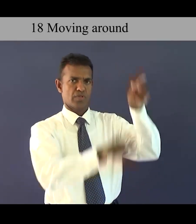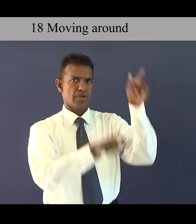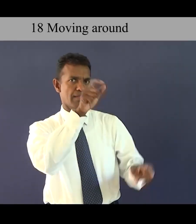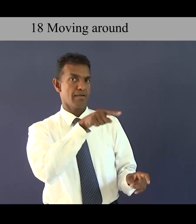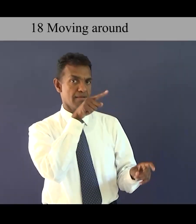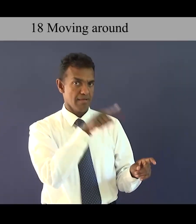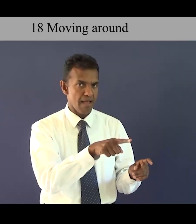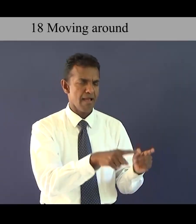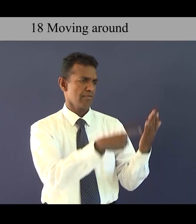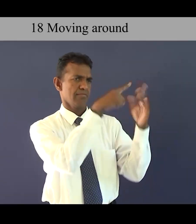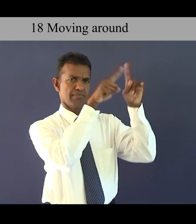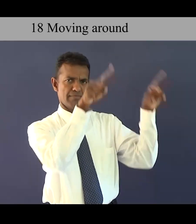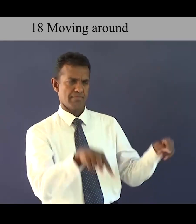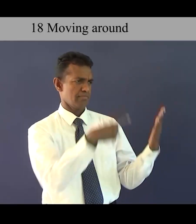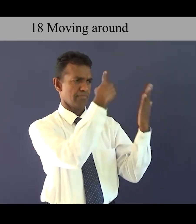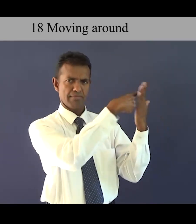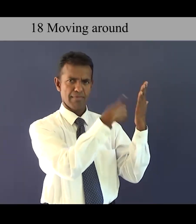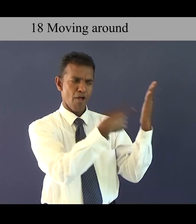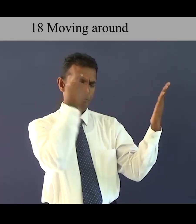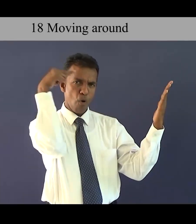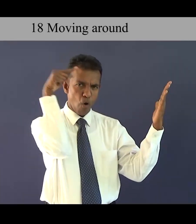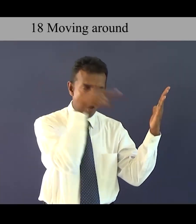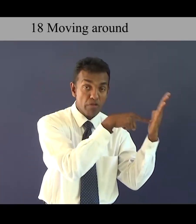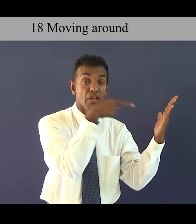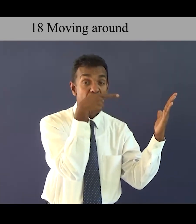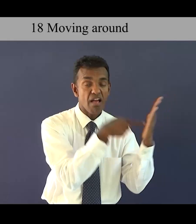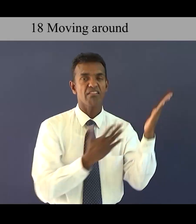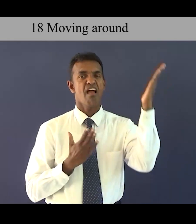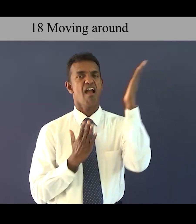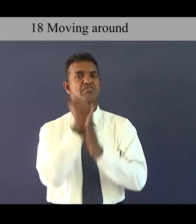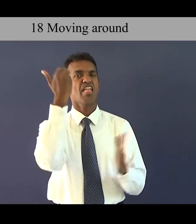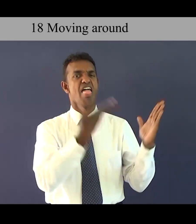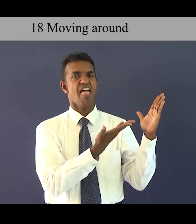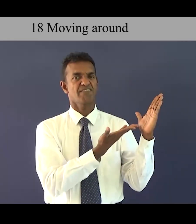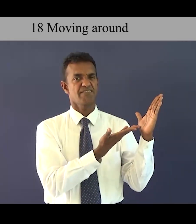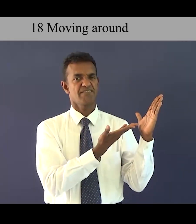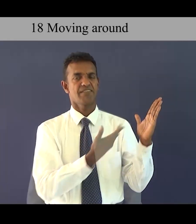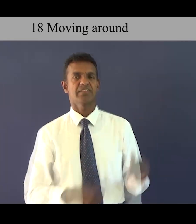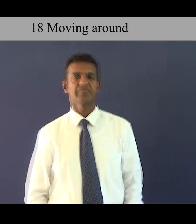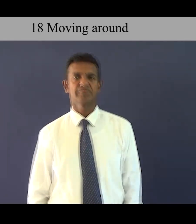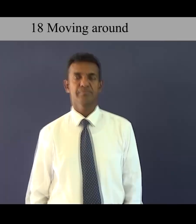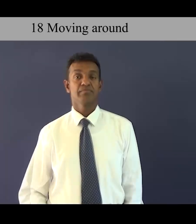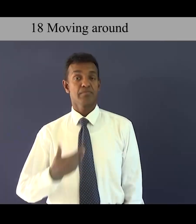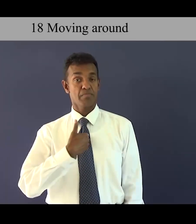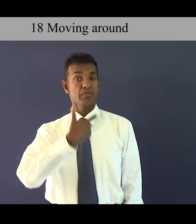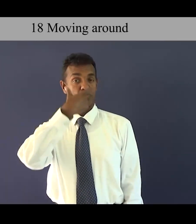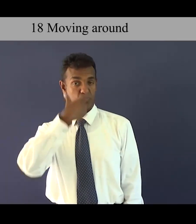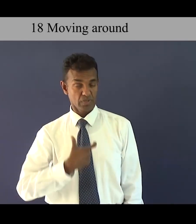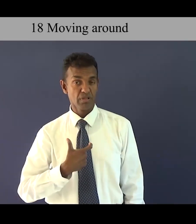to move about the same as everyone else. To belong to a country, be